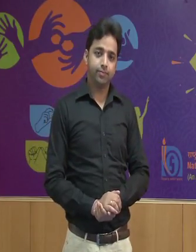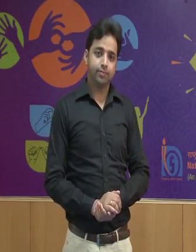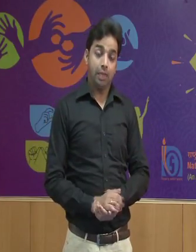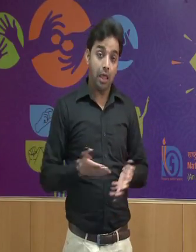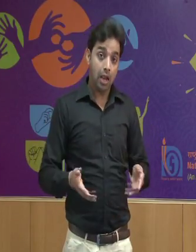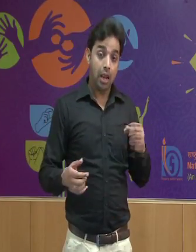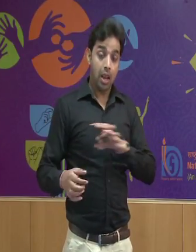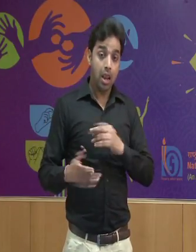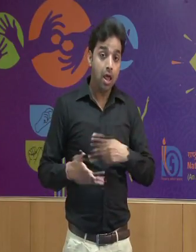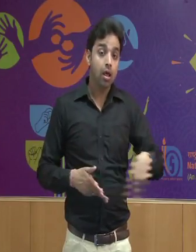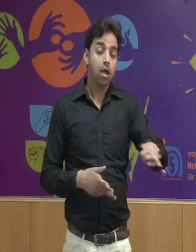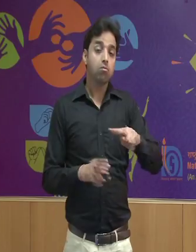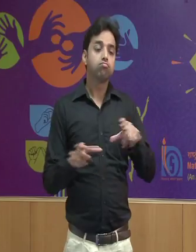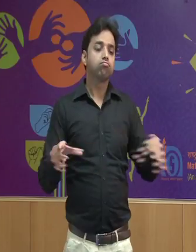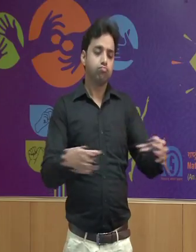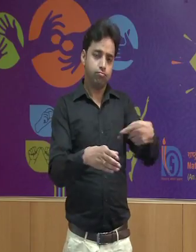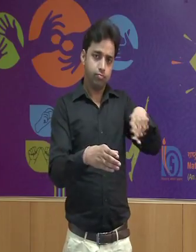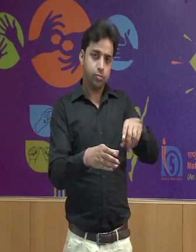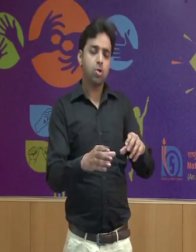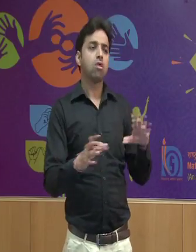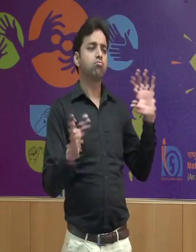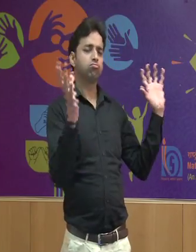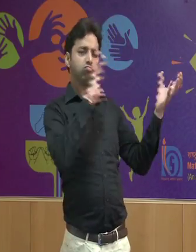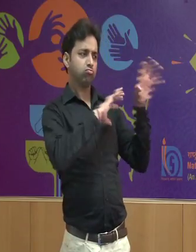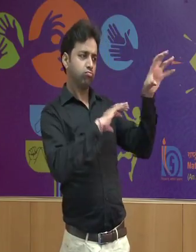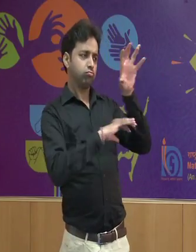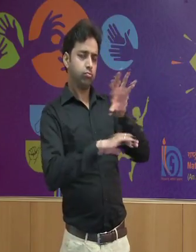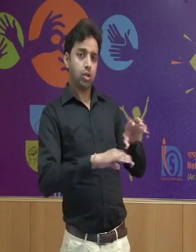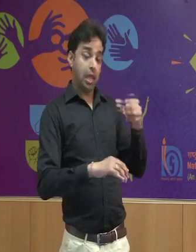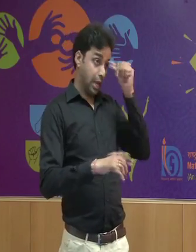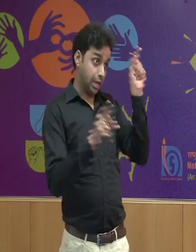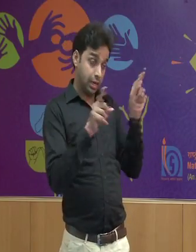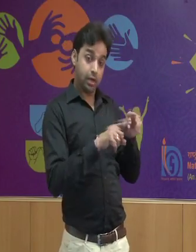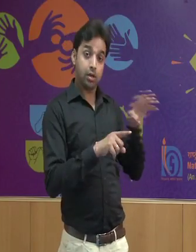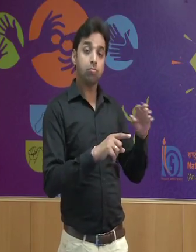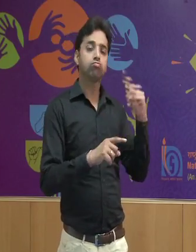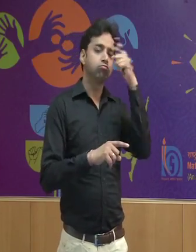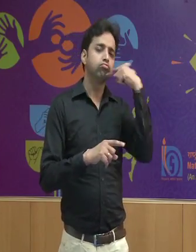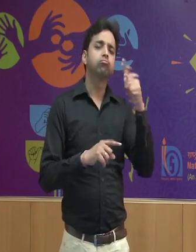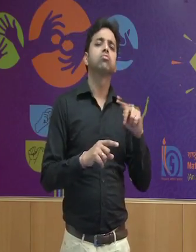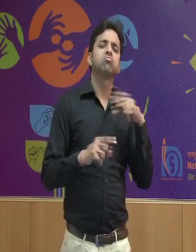Like every society and country, India too faces some problem.